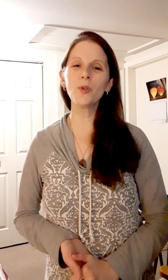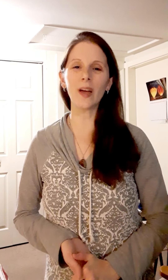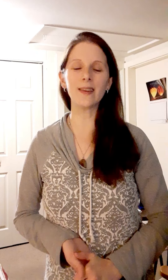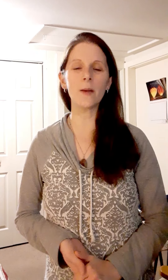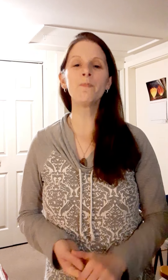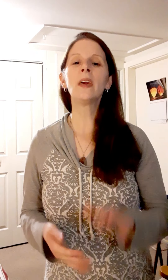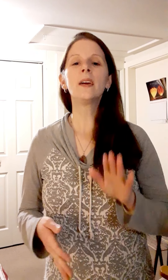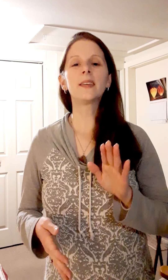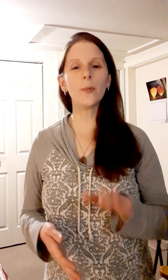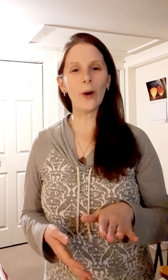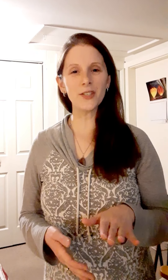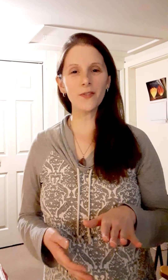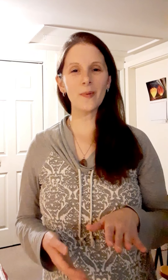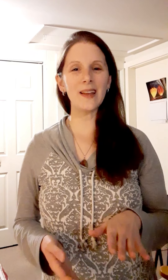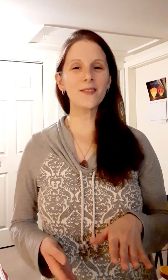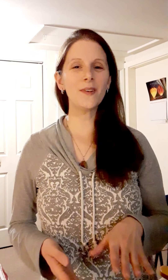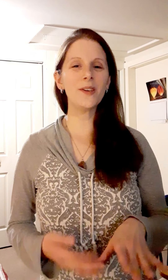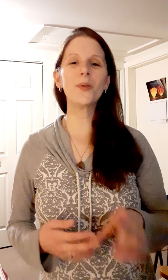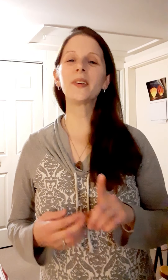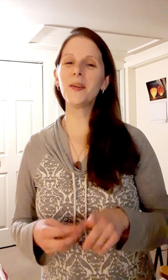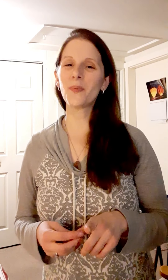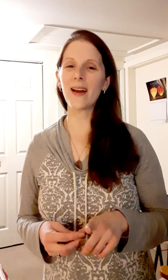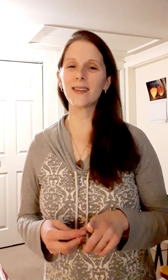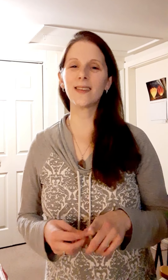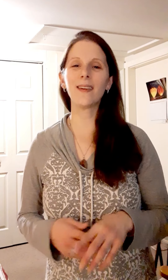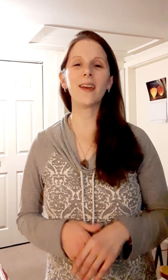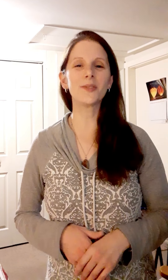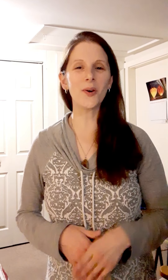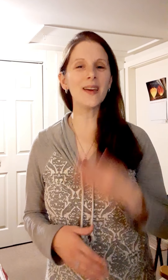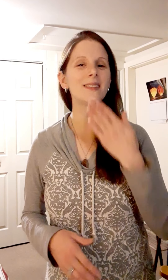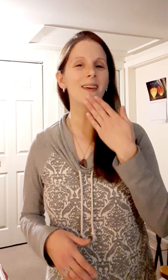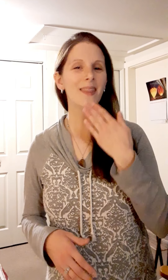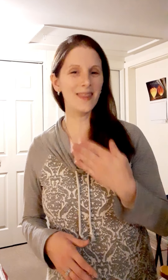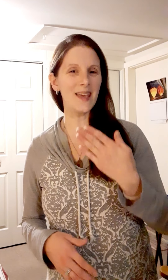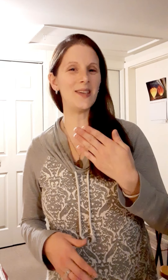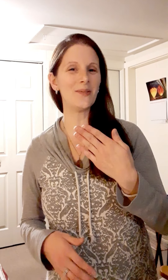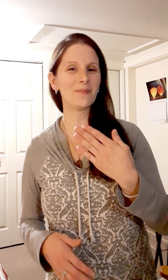liked it. Keep watching for my next video. Keep practicing. And as always, thank you.